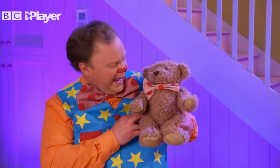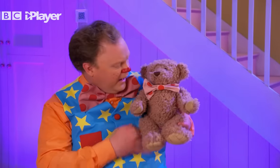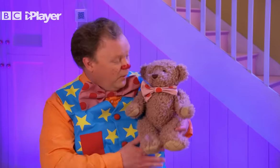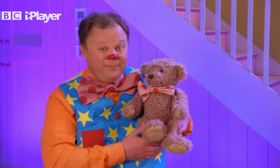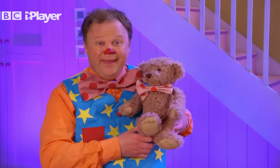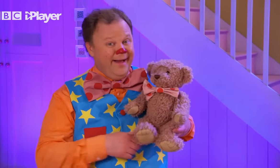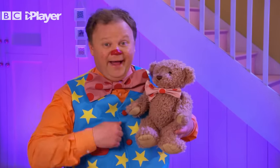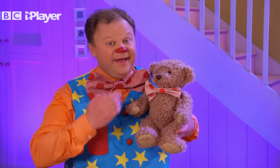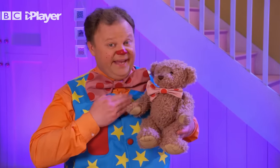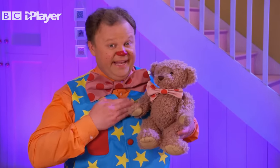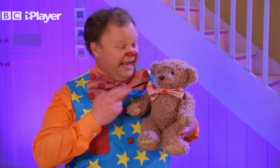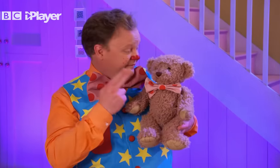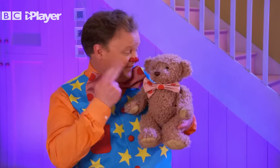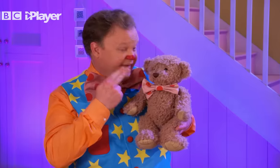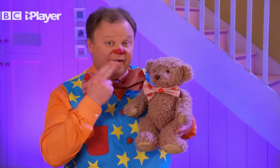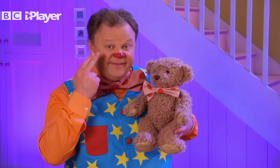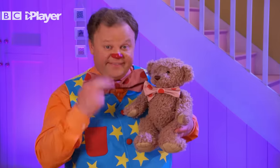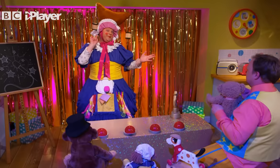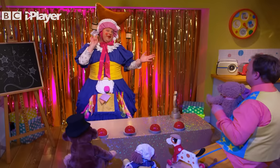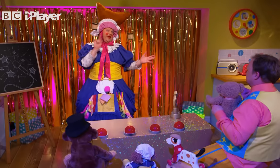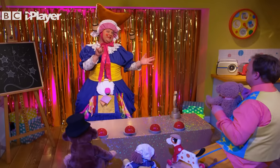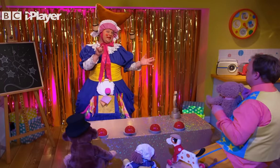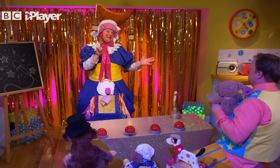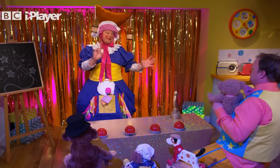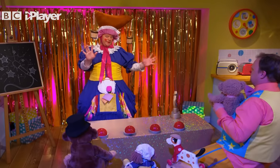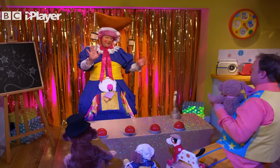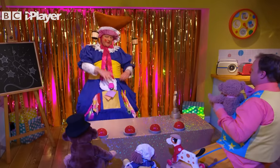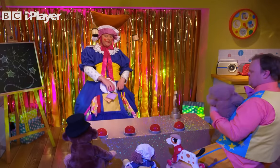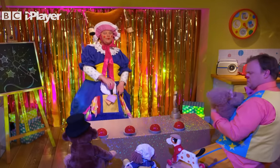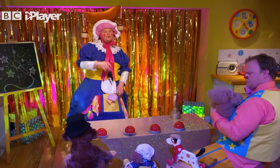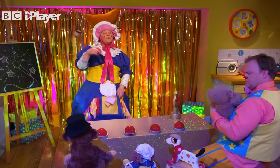Oh, well... I love songs. Hit it!